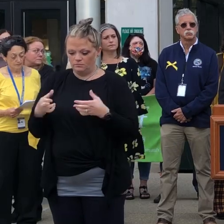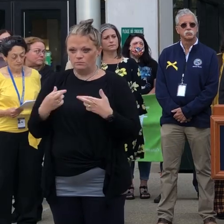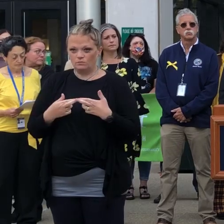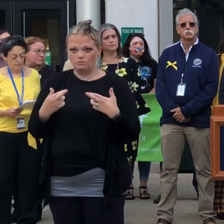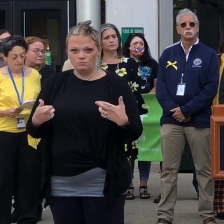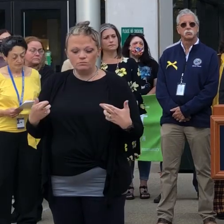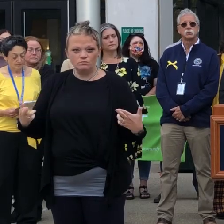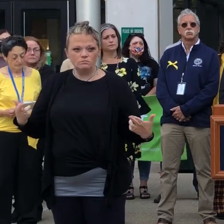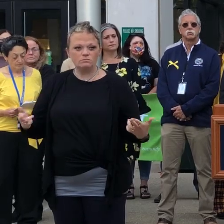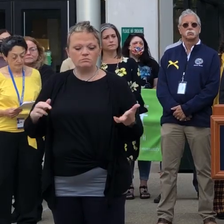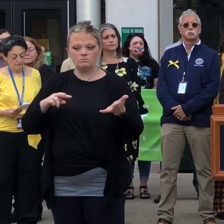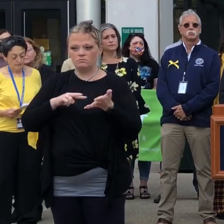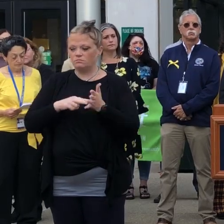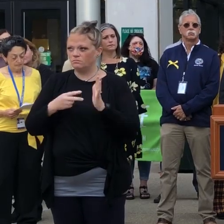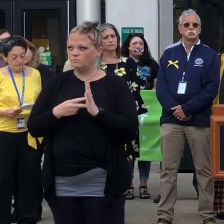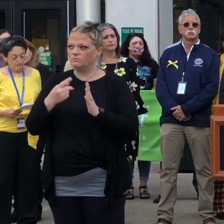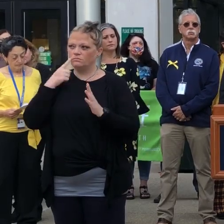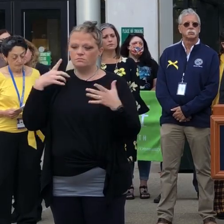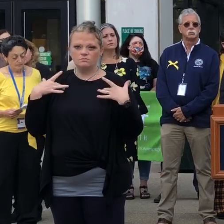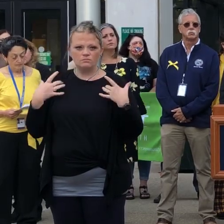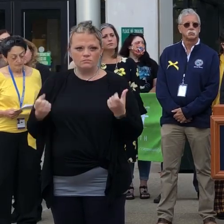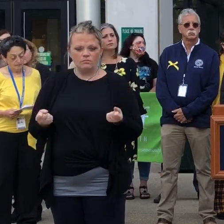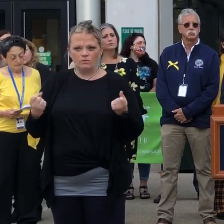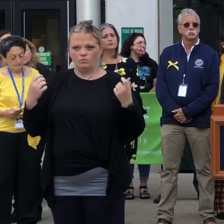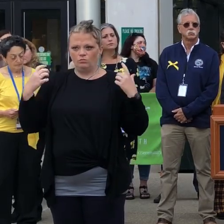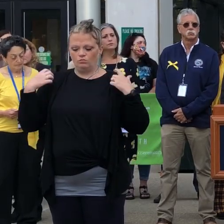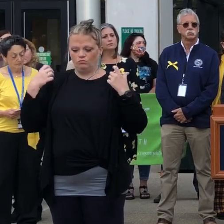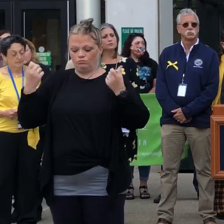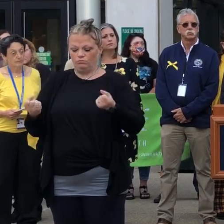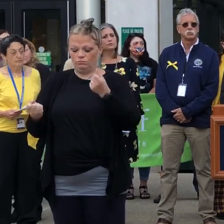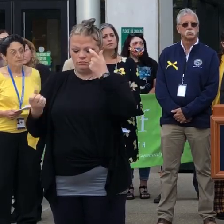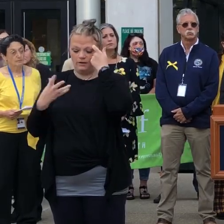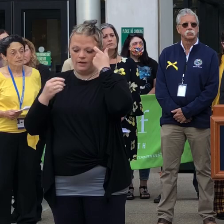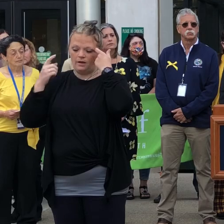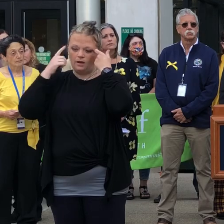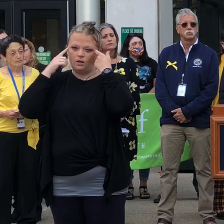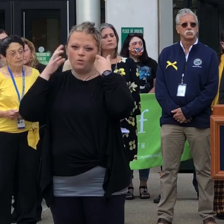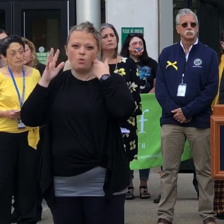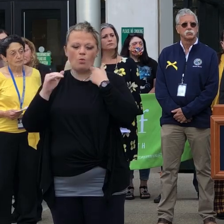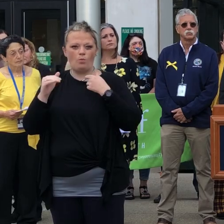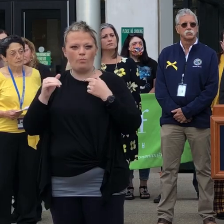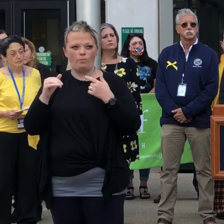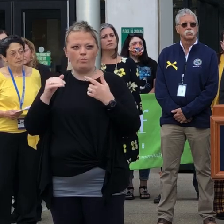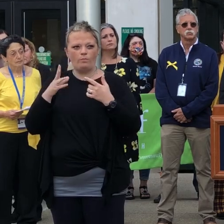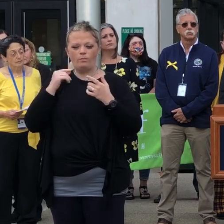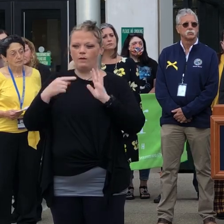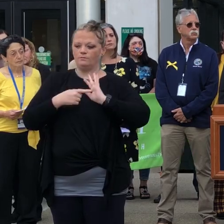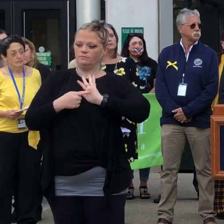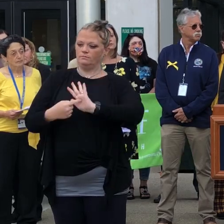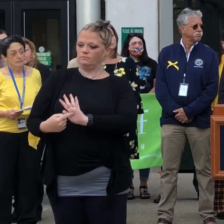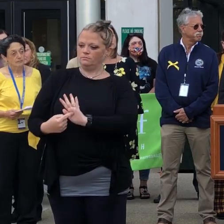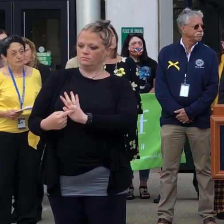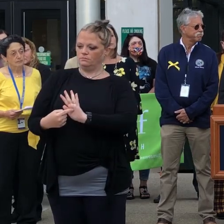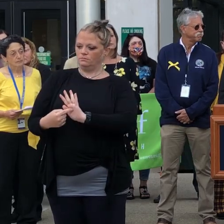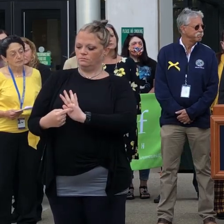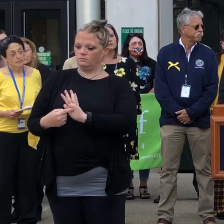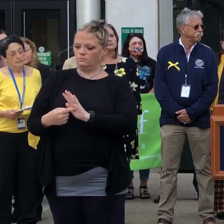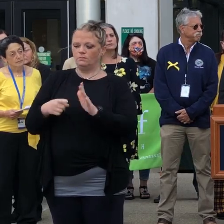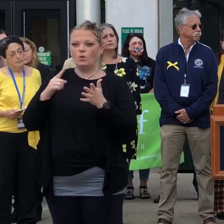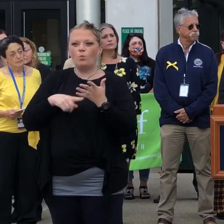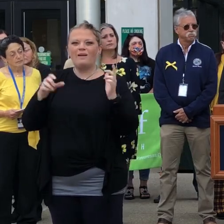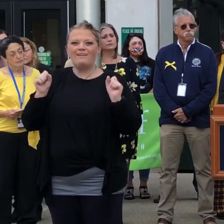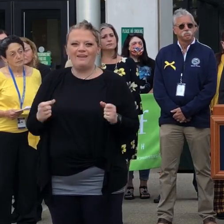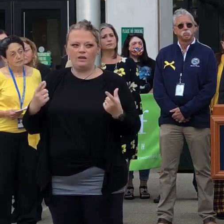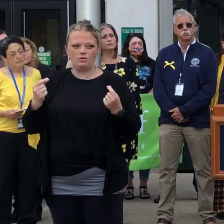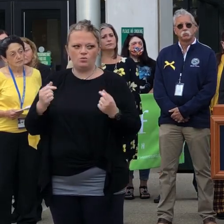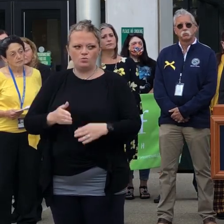and our purposes of healing, recovery, and hope while shining a spotlight at what can be done to prevent